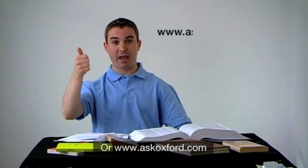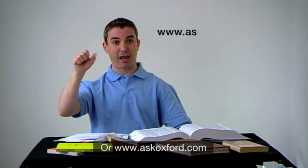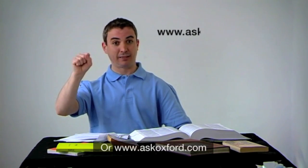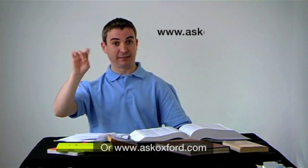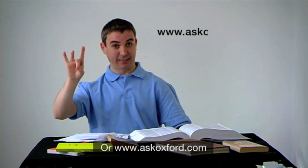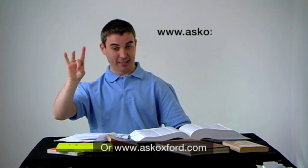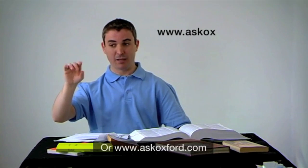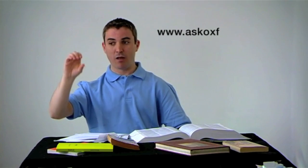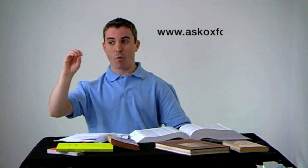www.askoxford.com.